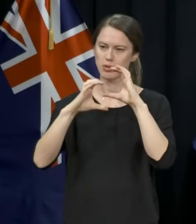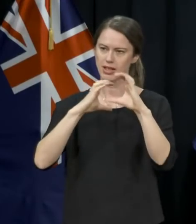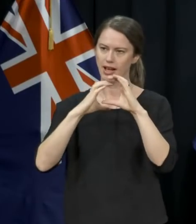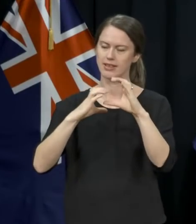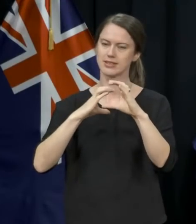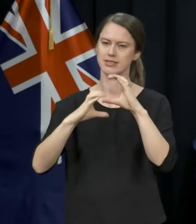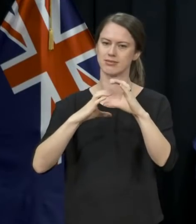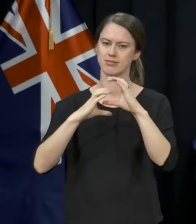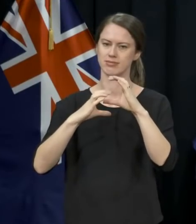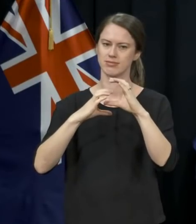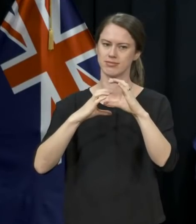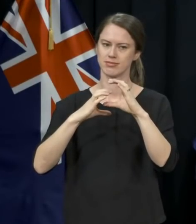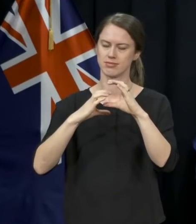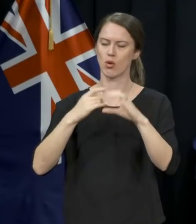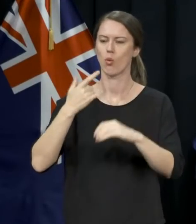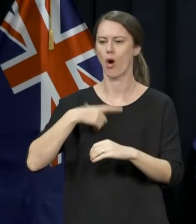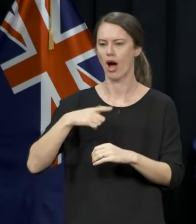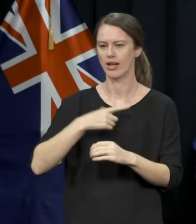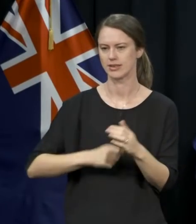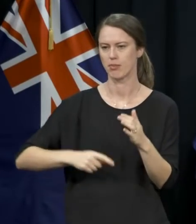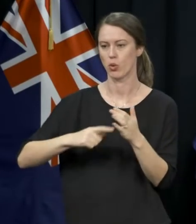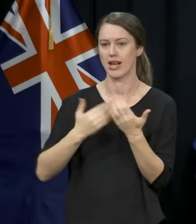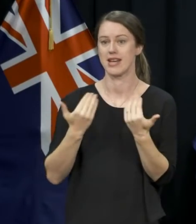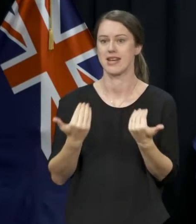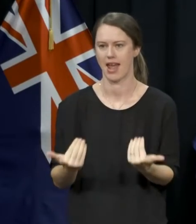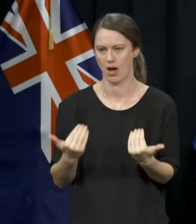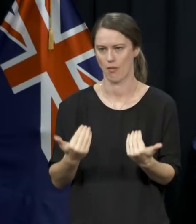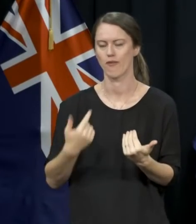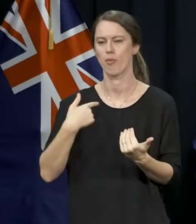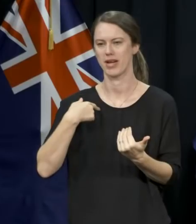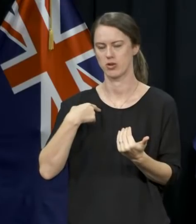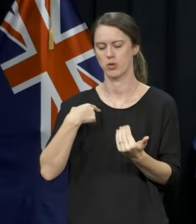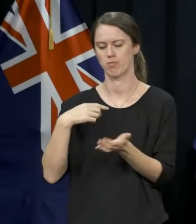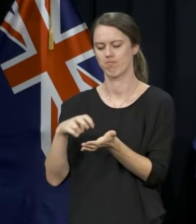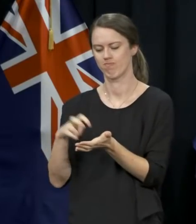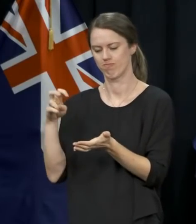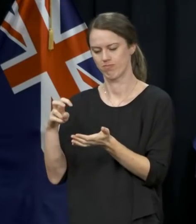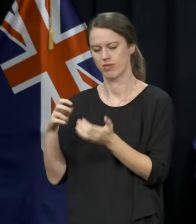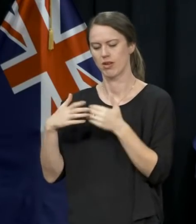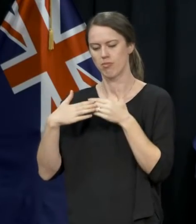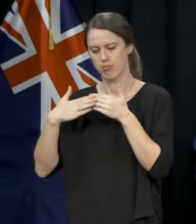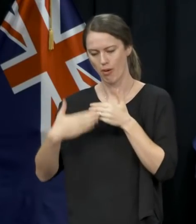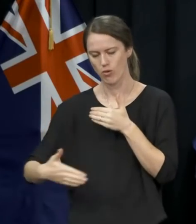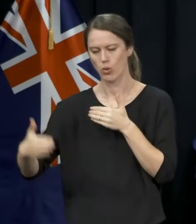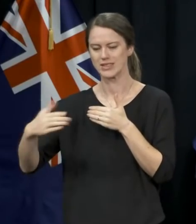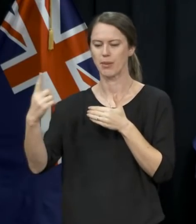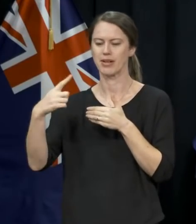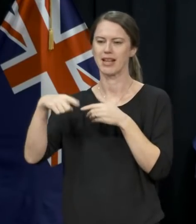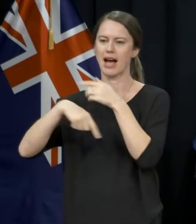communicate why it's important now for me to move to let